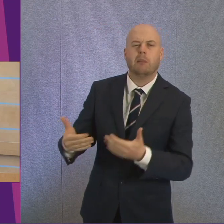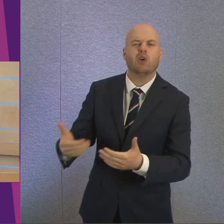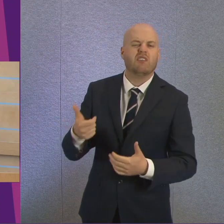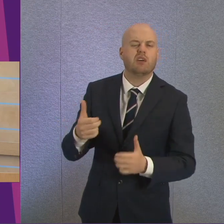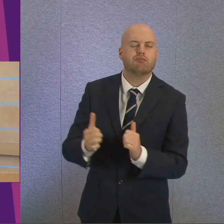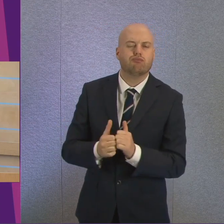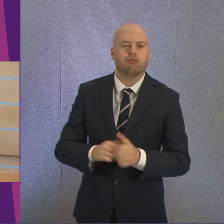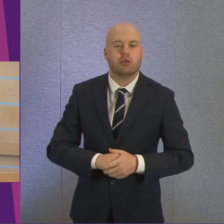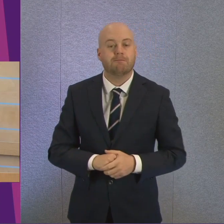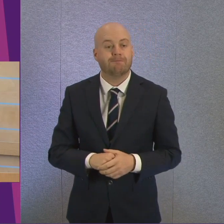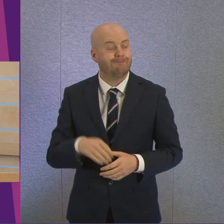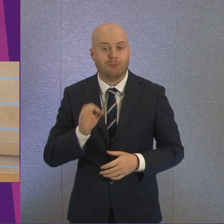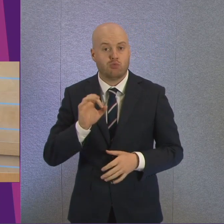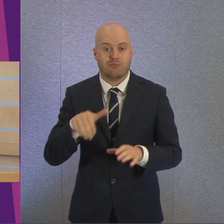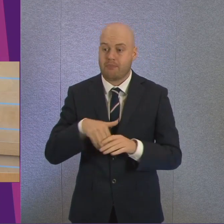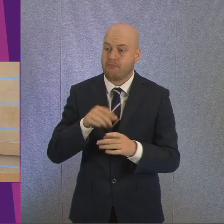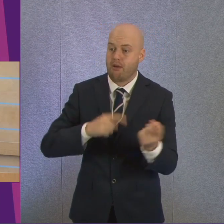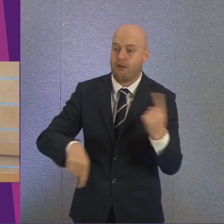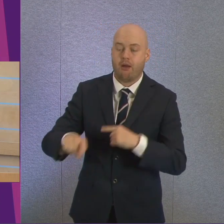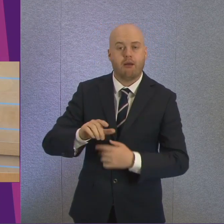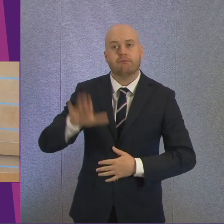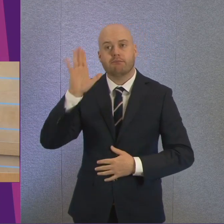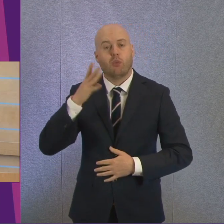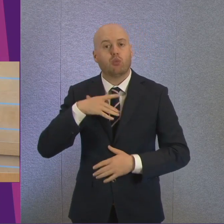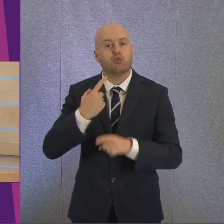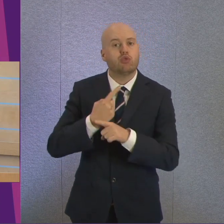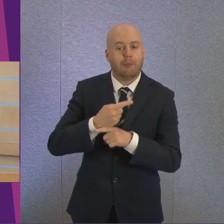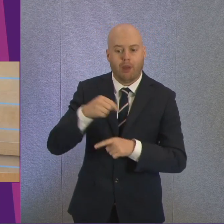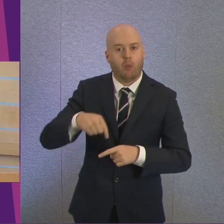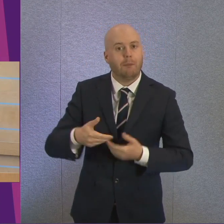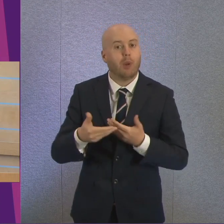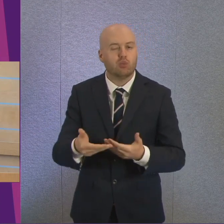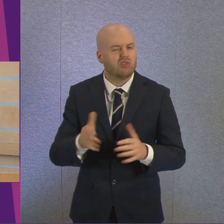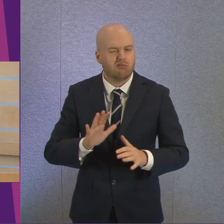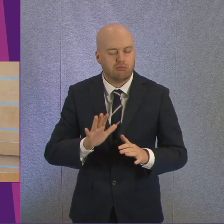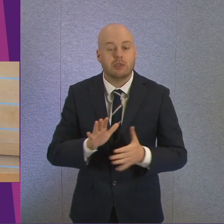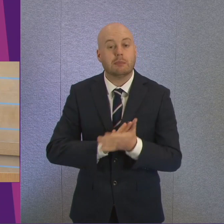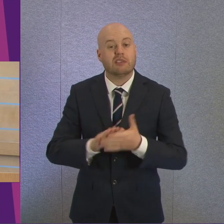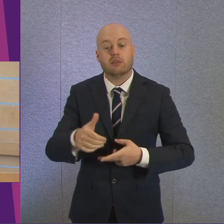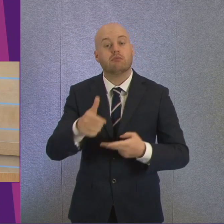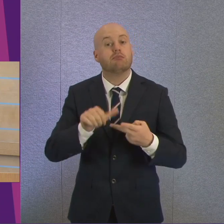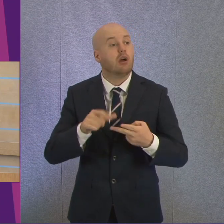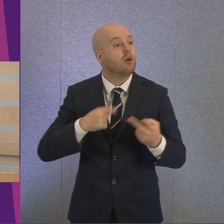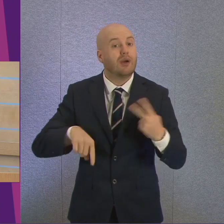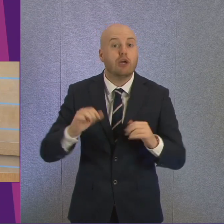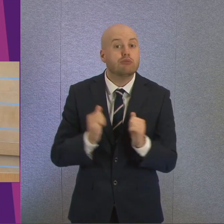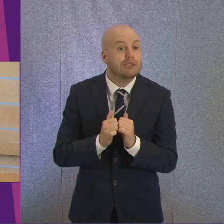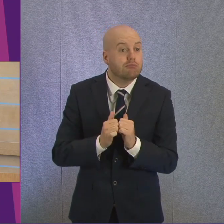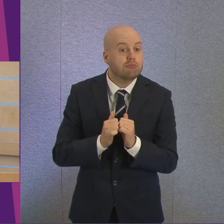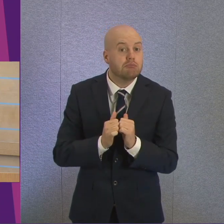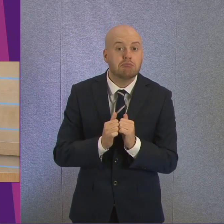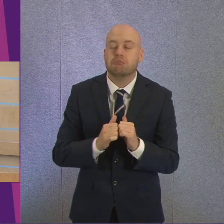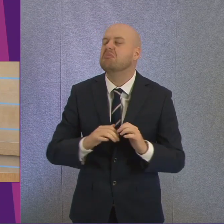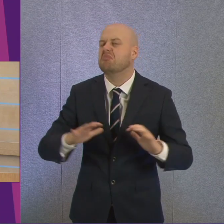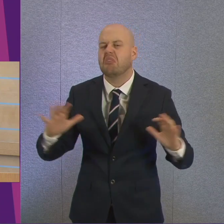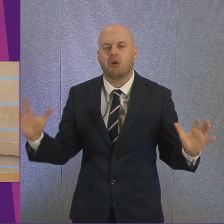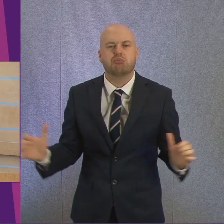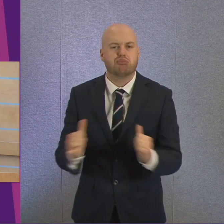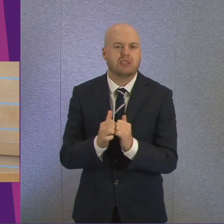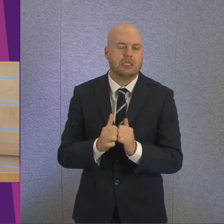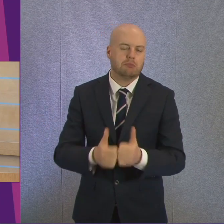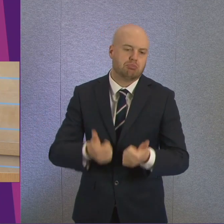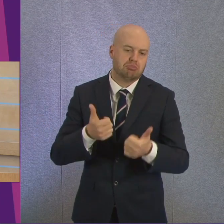And no member has indicated they wish to speak on the motion. The question therefore is that motion 21449 be agreed. Are we all agreed? We are agreed. Thank